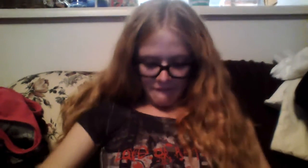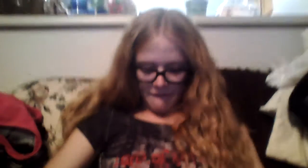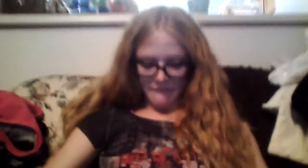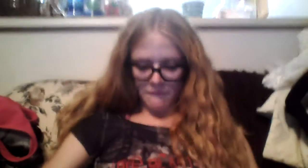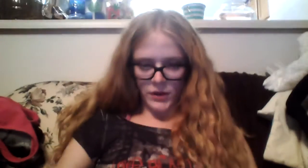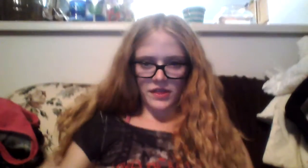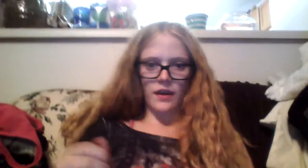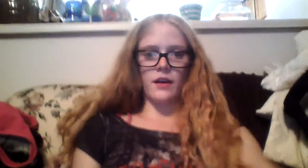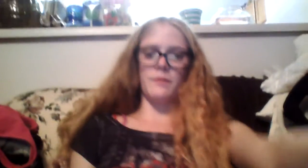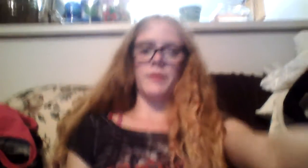with